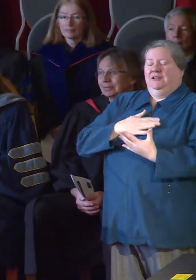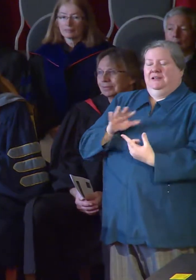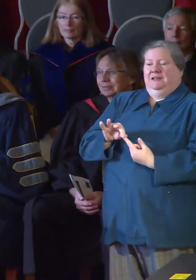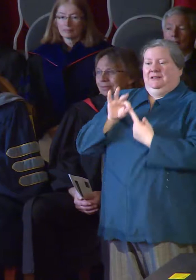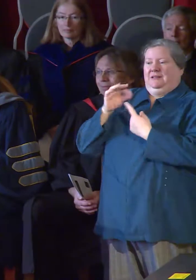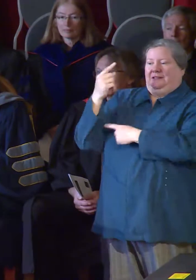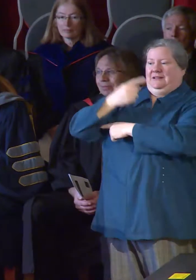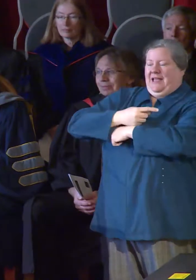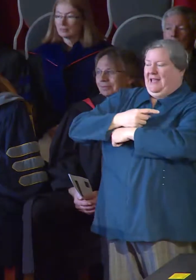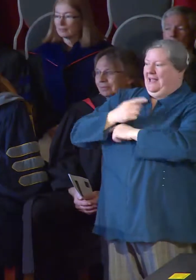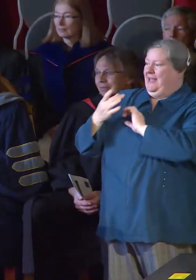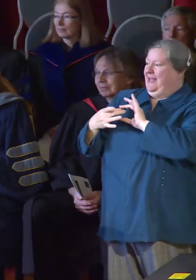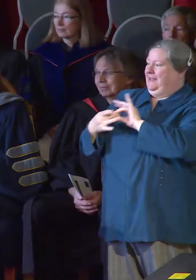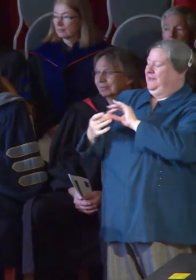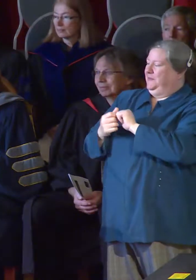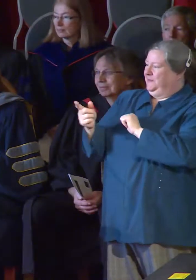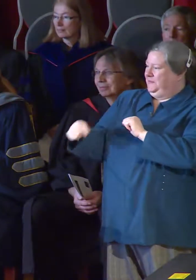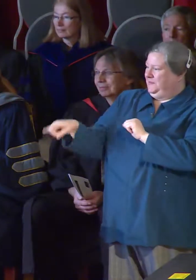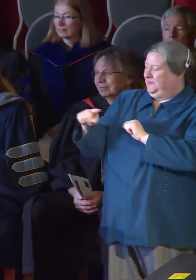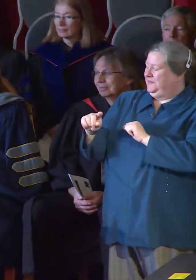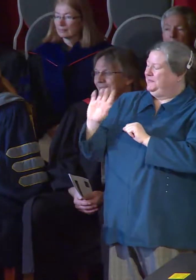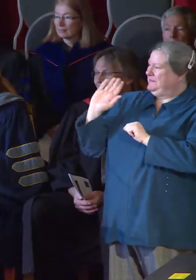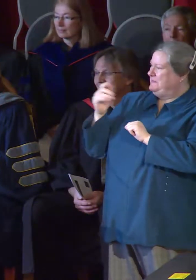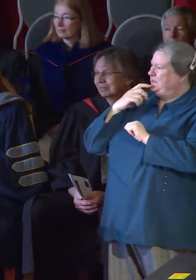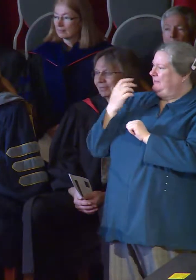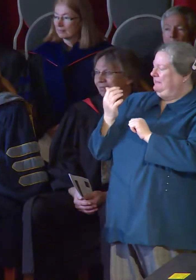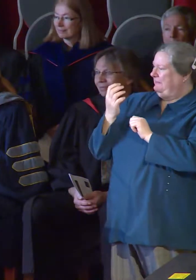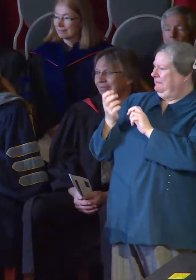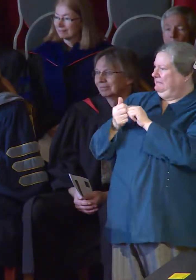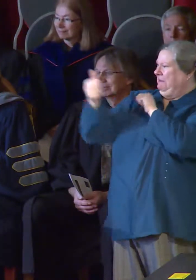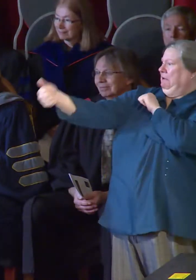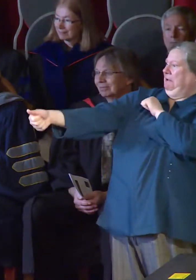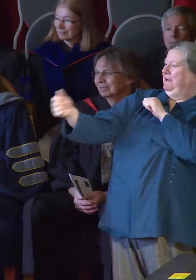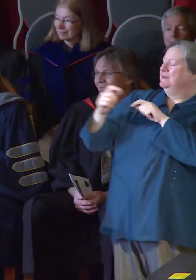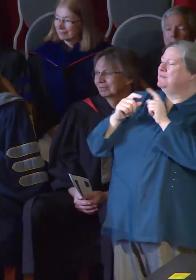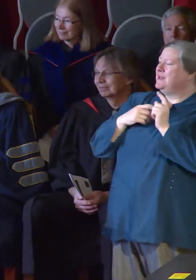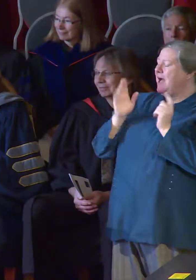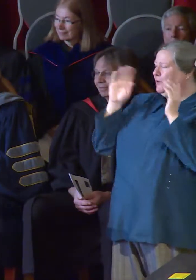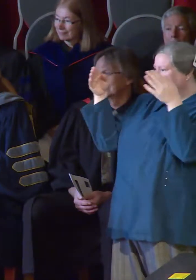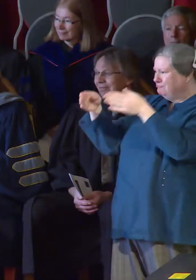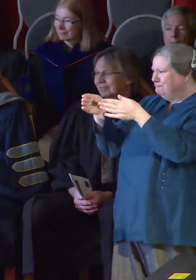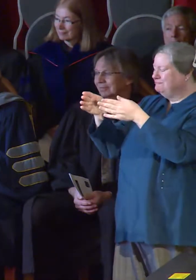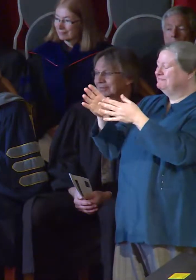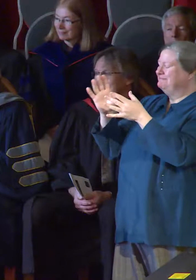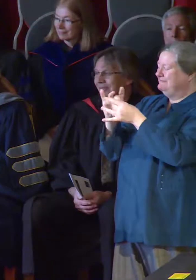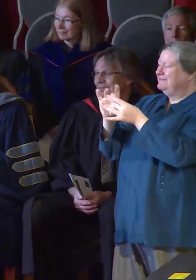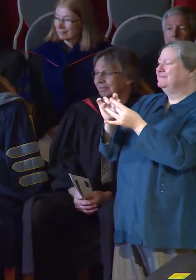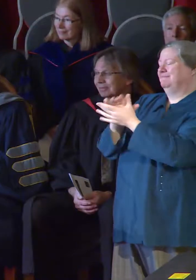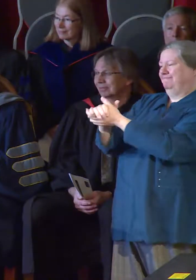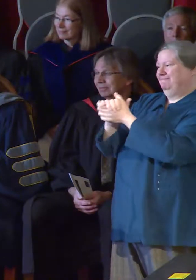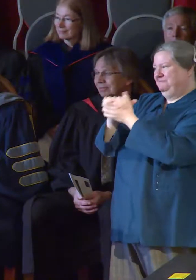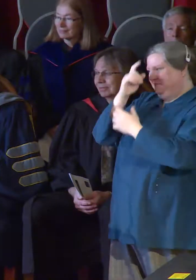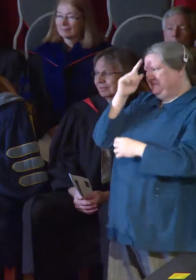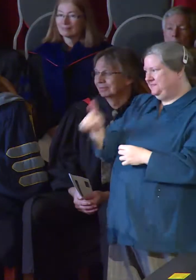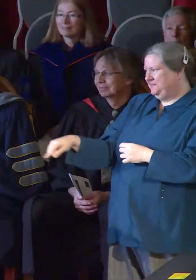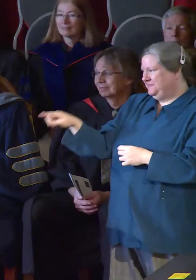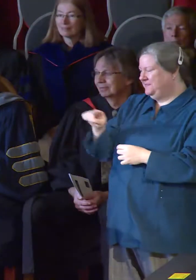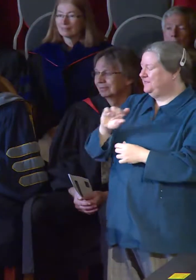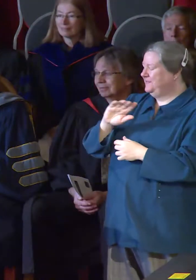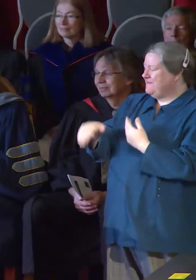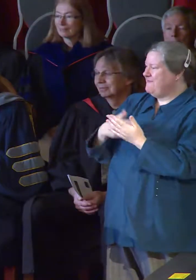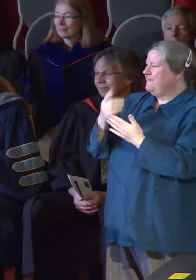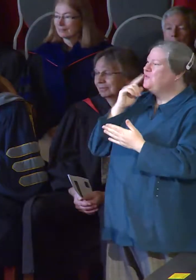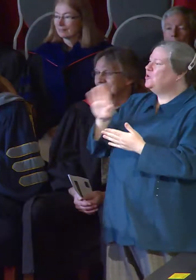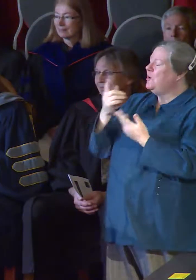with the graduates. It seemed kind of far away, but I'll try to talk to you, and I congratulate you all on your